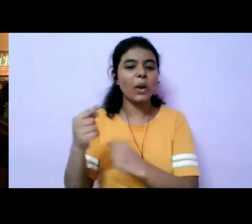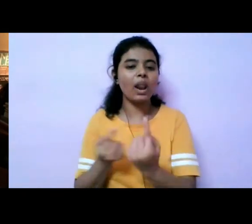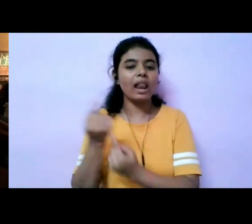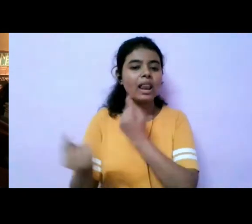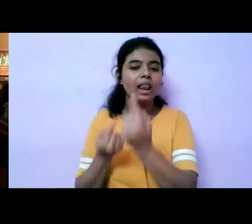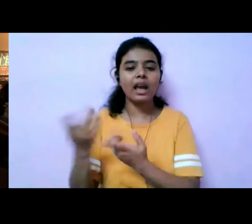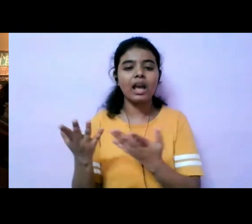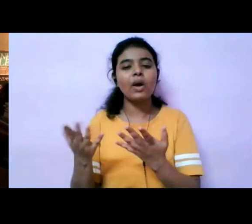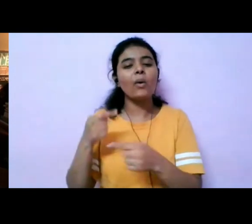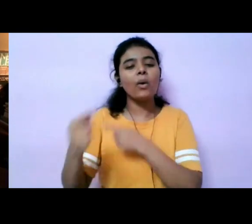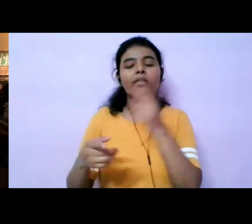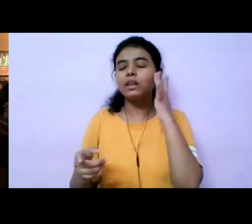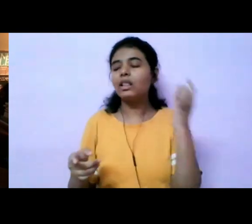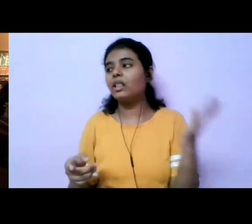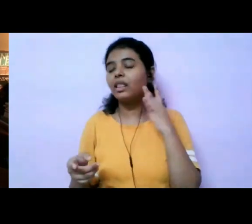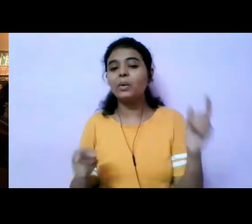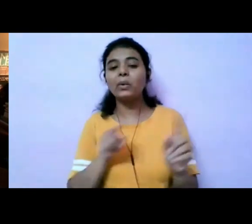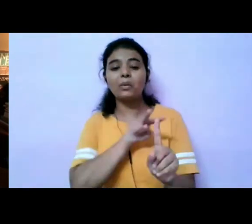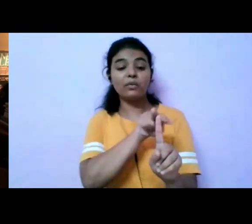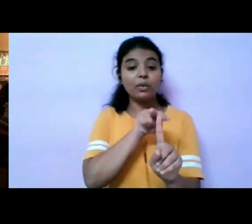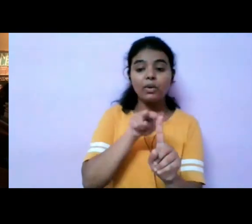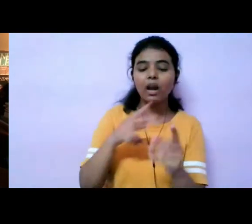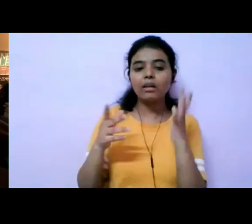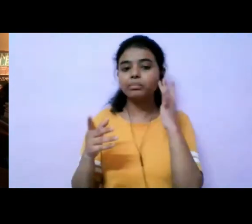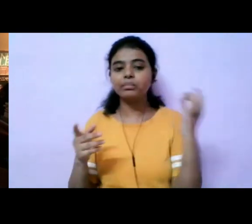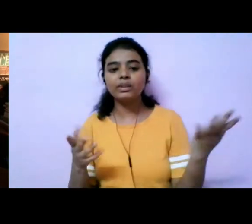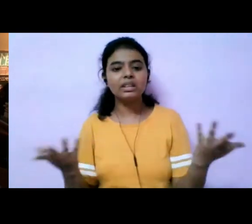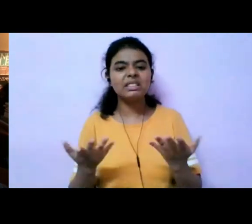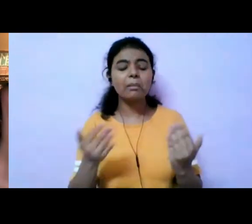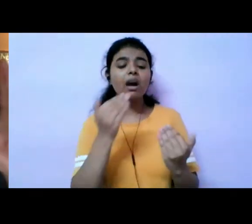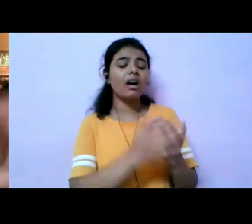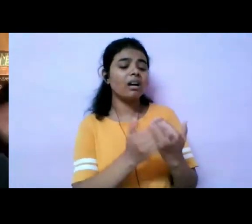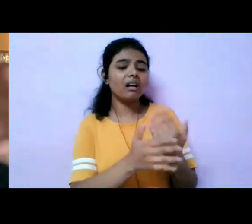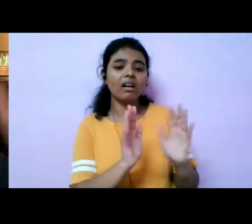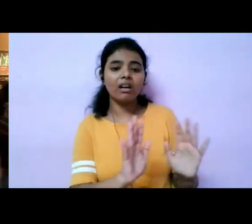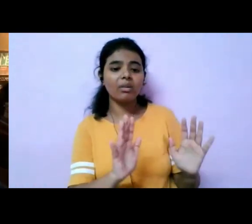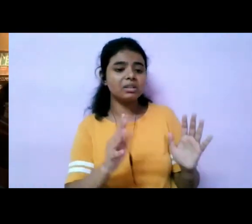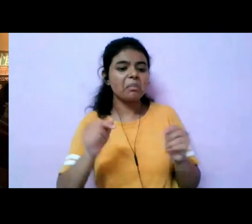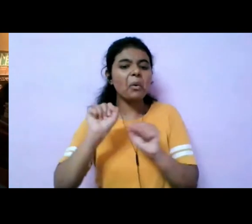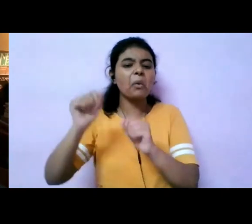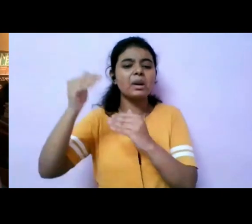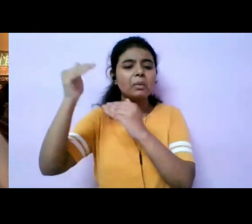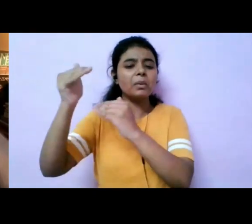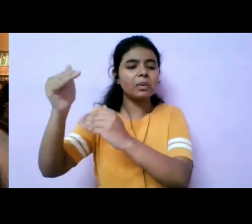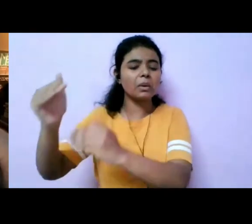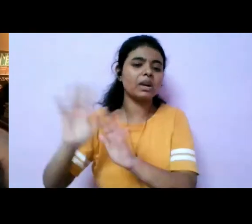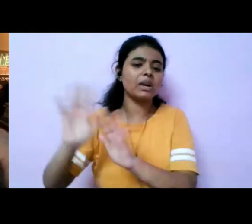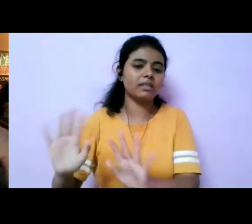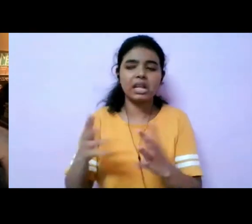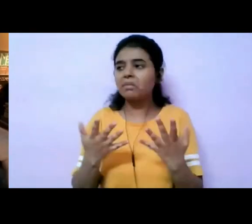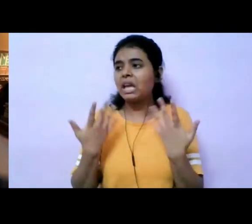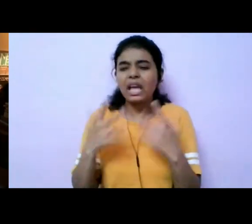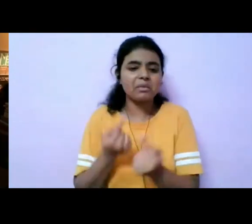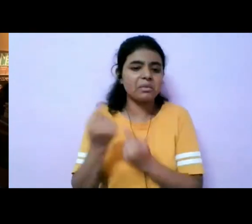to ignore disability perspectives in favor of delimiting narratives, limiting stories, right? Whether we're talking about